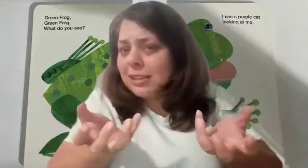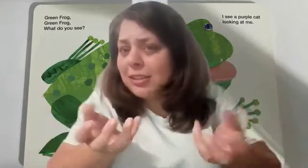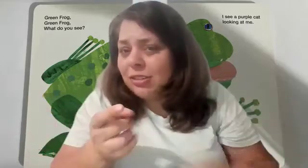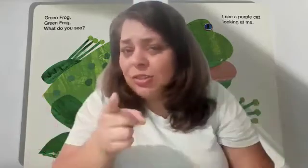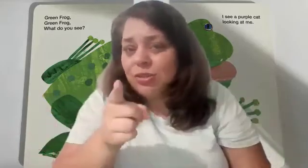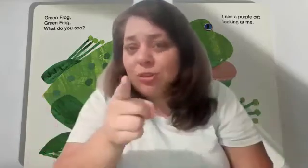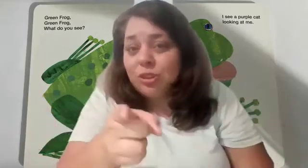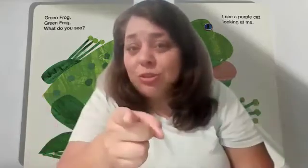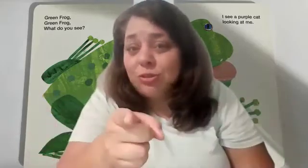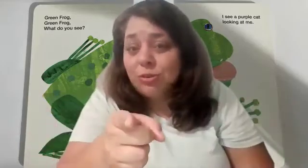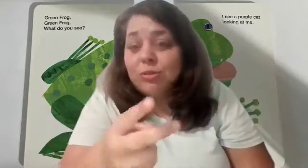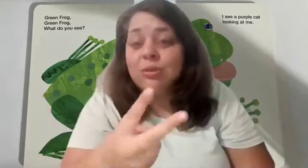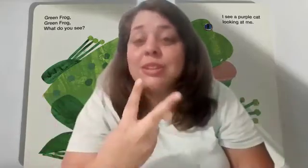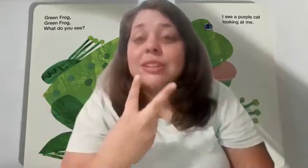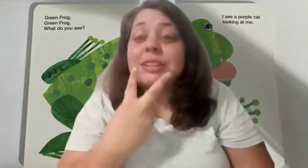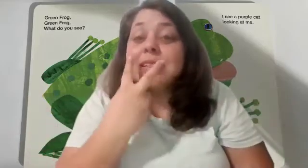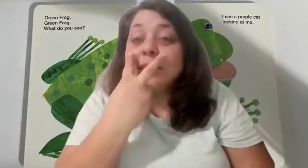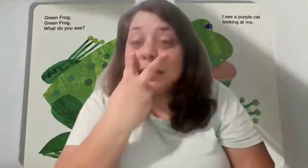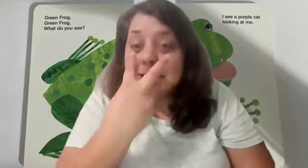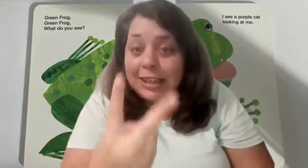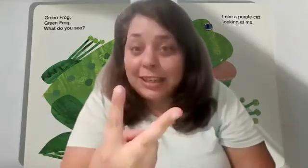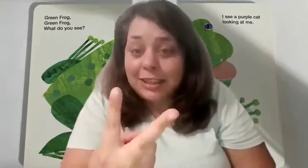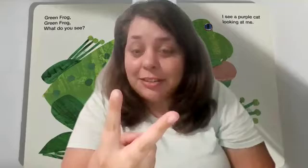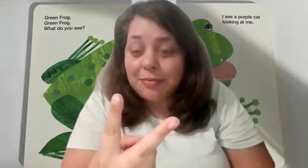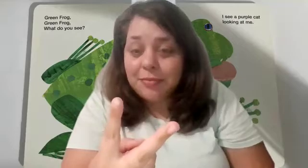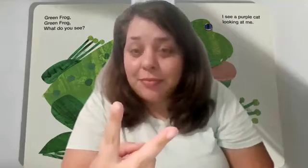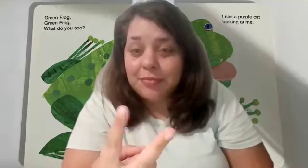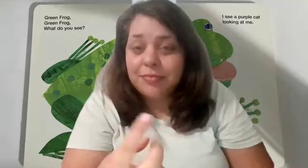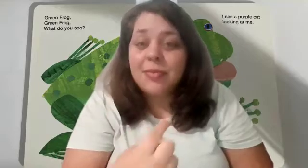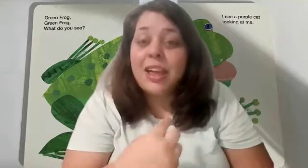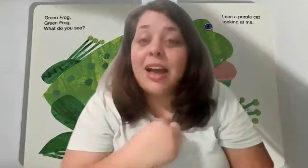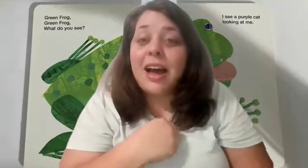What do you see?